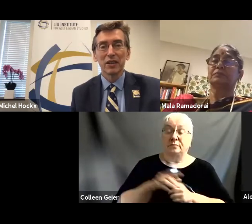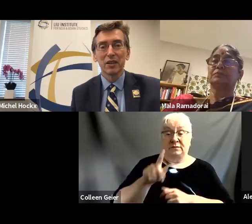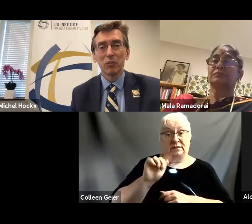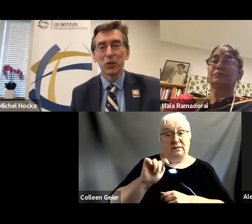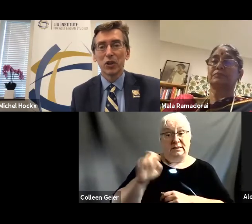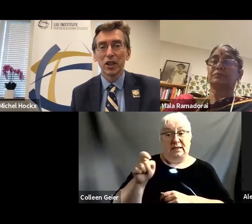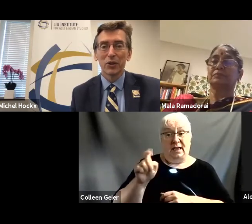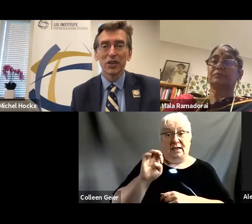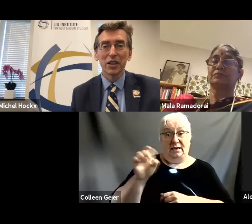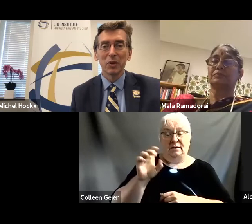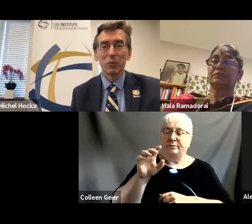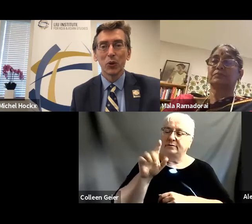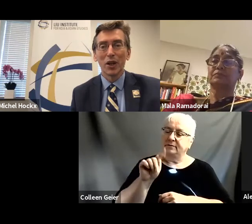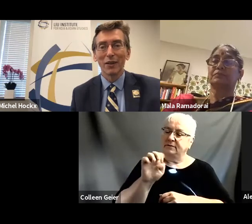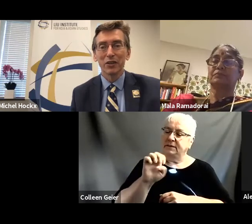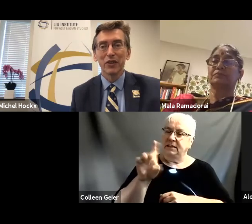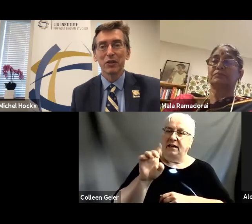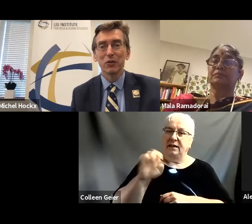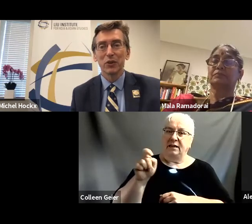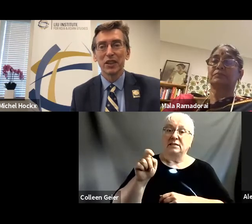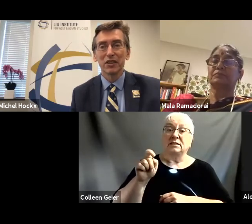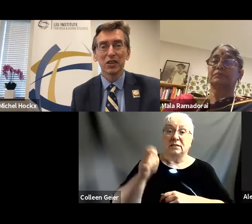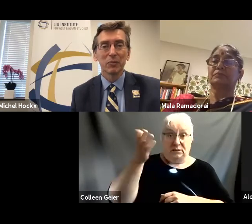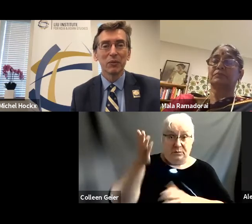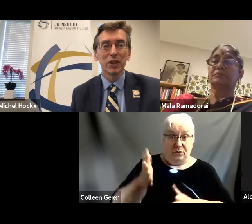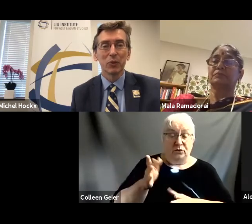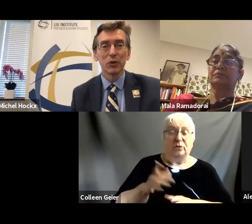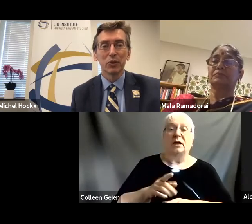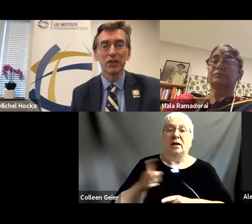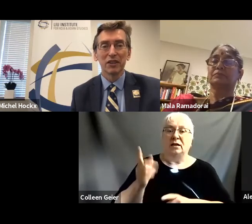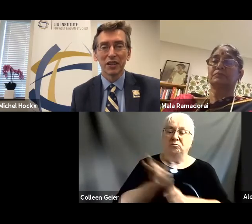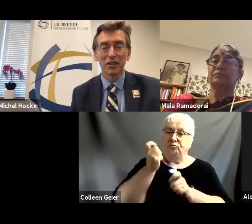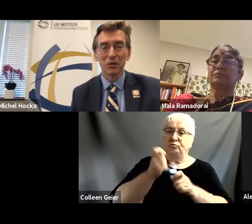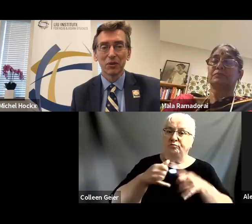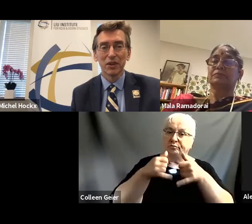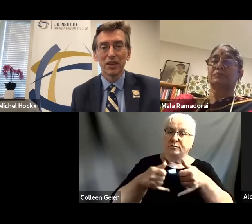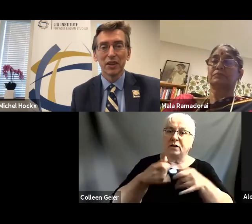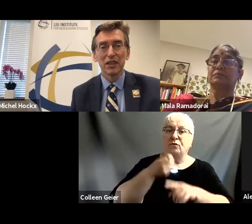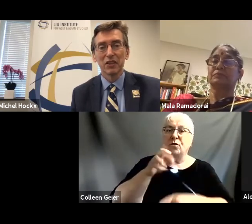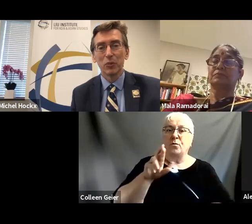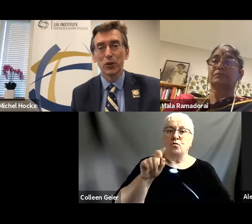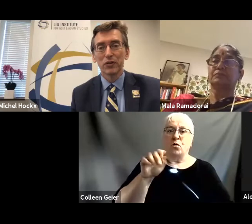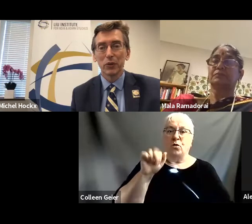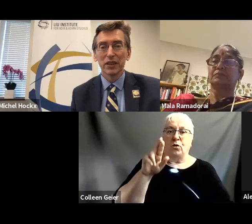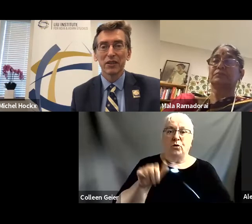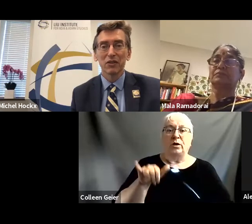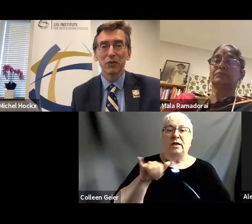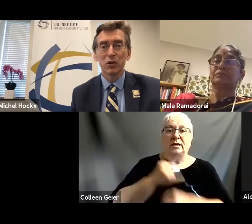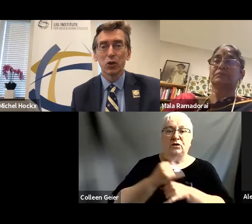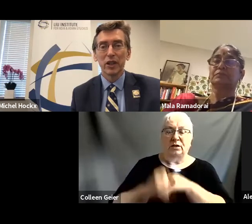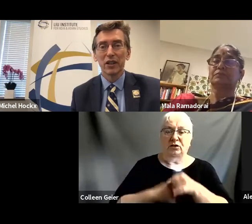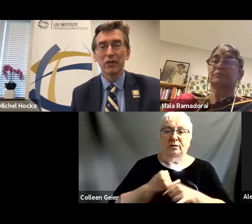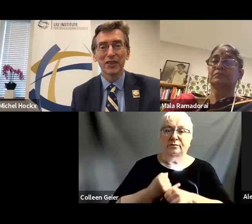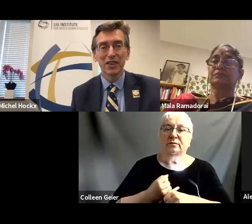speaker, Montoya was named a Paul Harris Fellow for Leadership by Rotary International. He is on the board of directors for